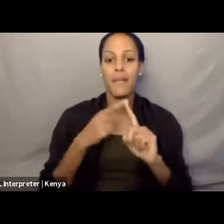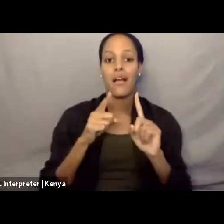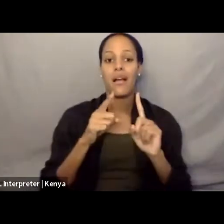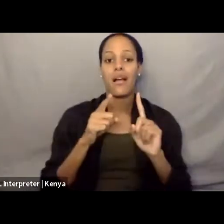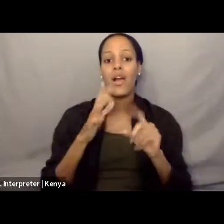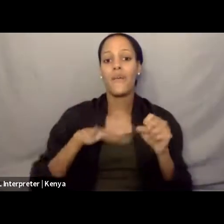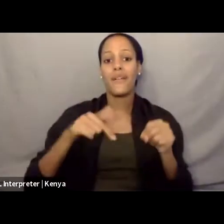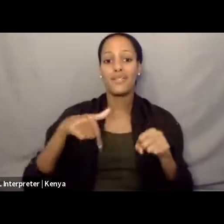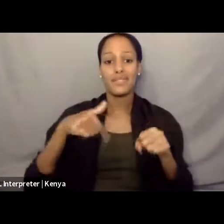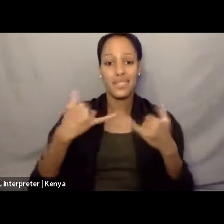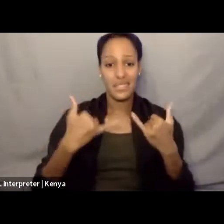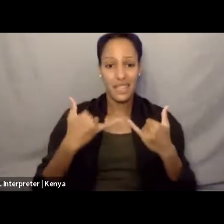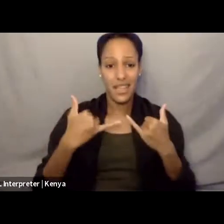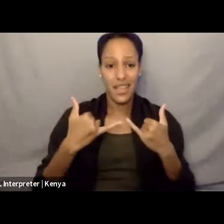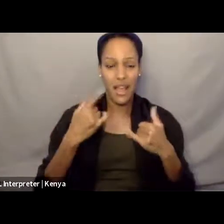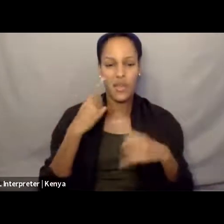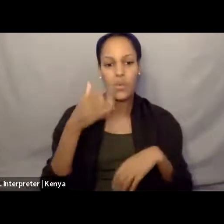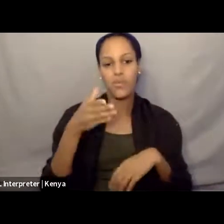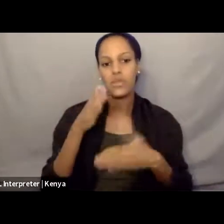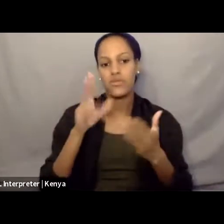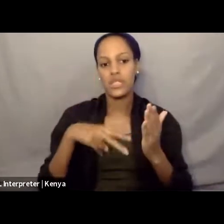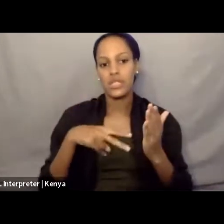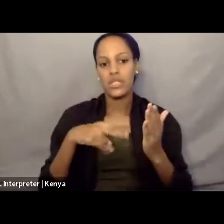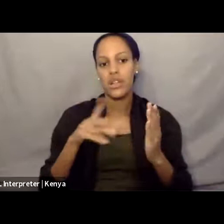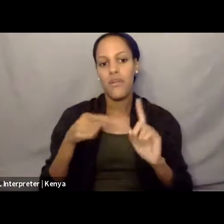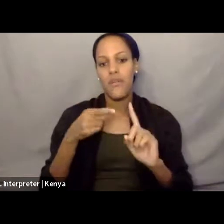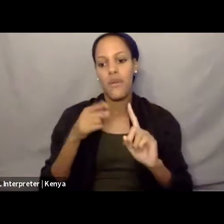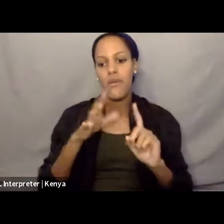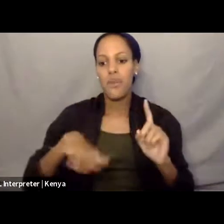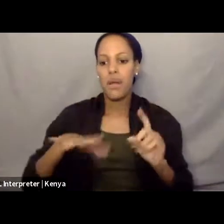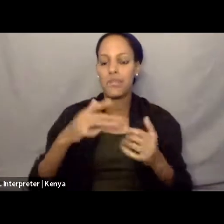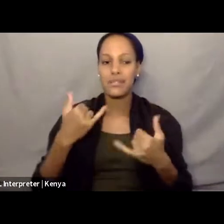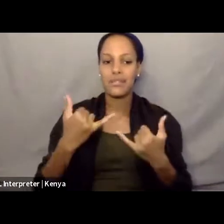read basically around the time that we are, but this is going to be